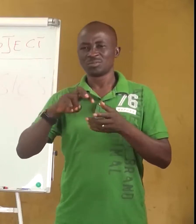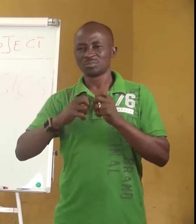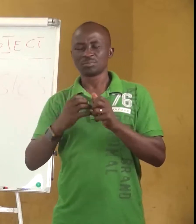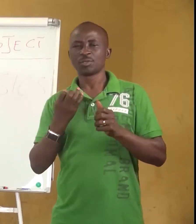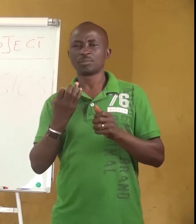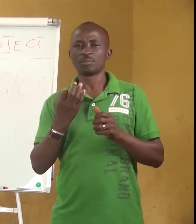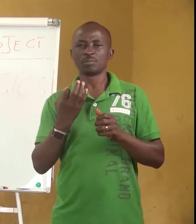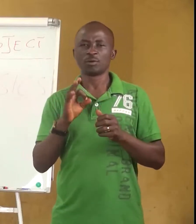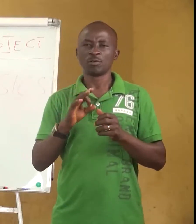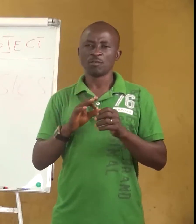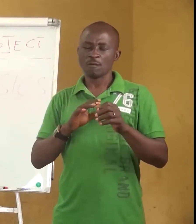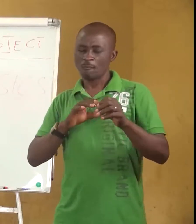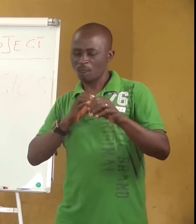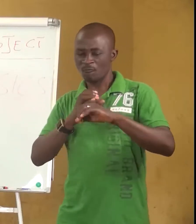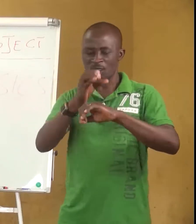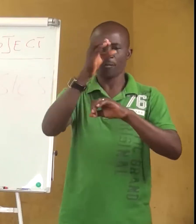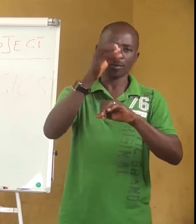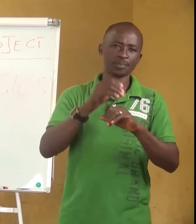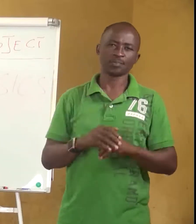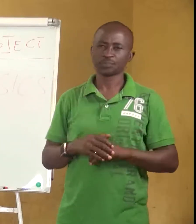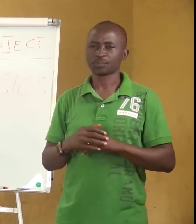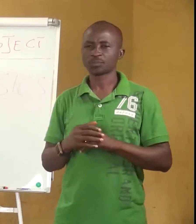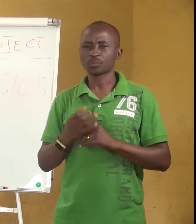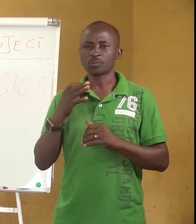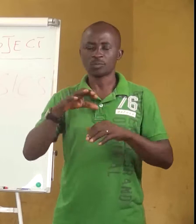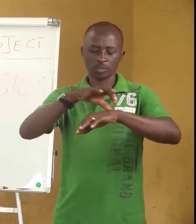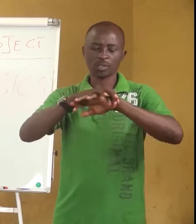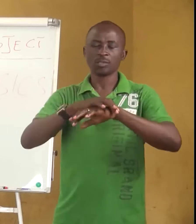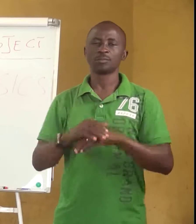of gravitational force of the Earth.